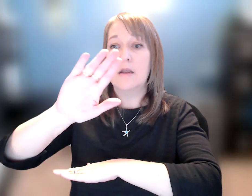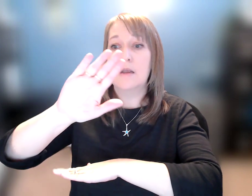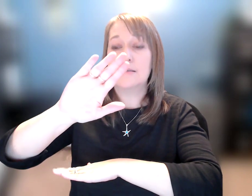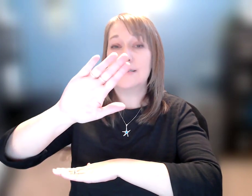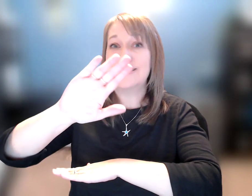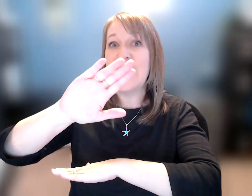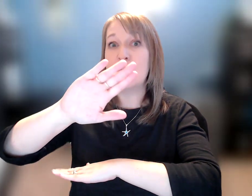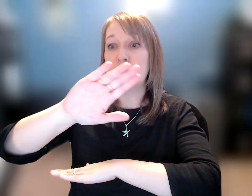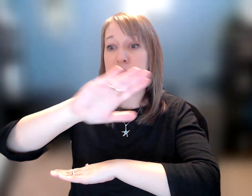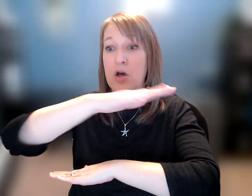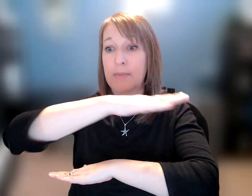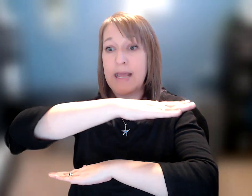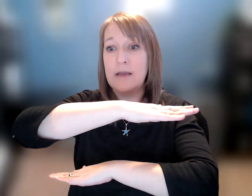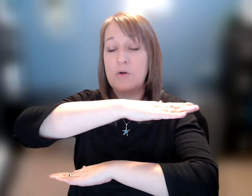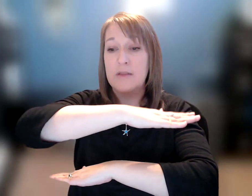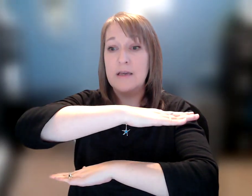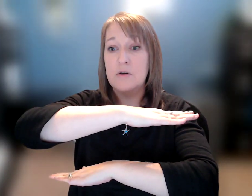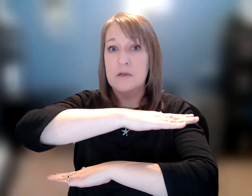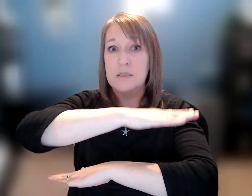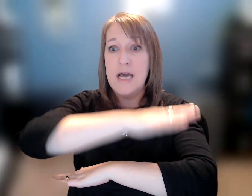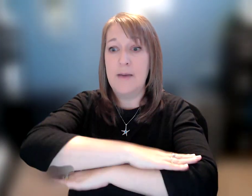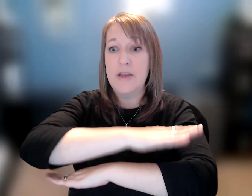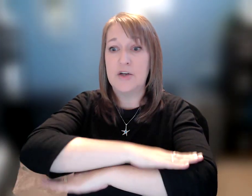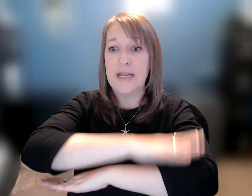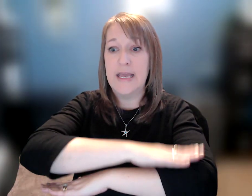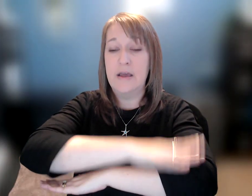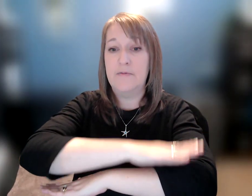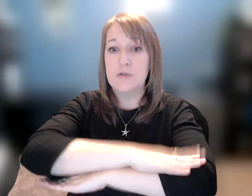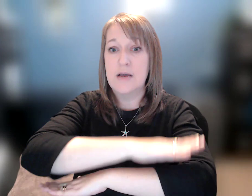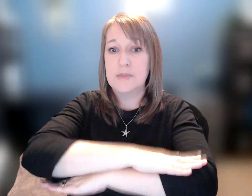it's the same on your dominant hand, only it goes on top and you're going to hit a few times.